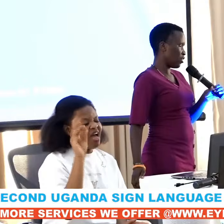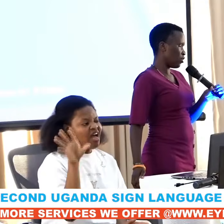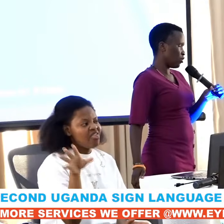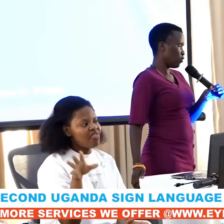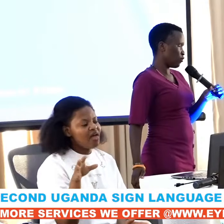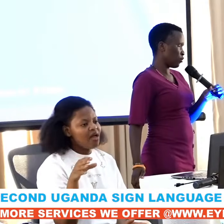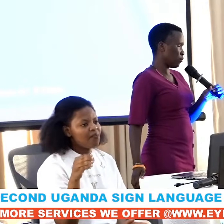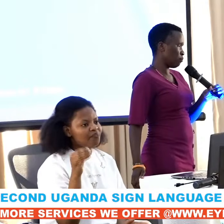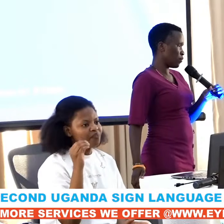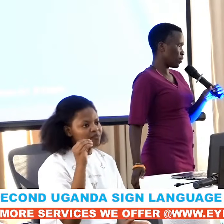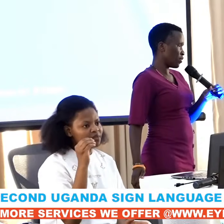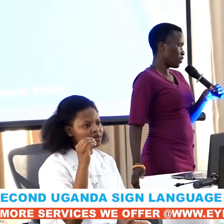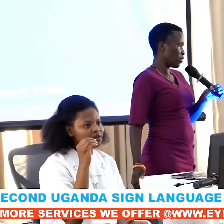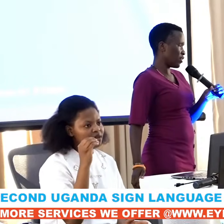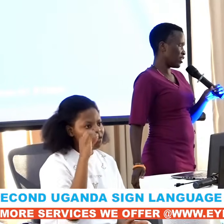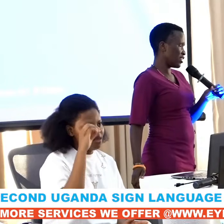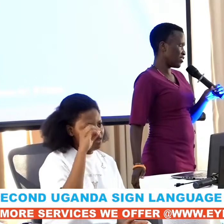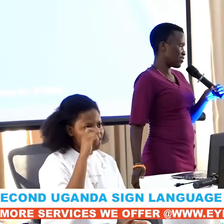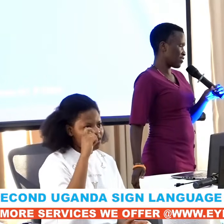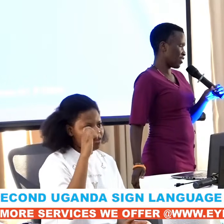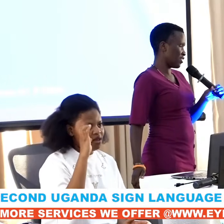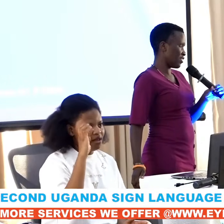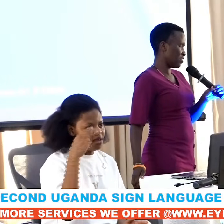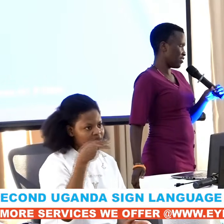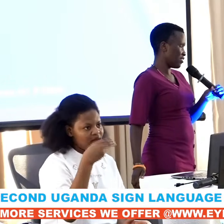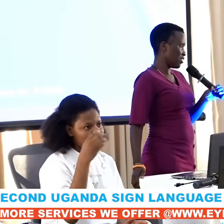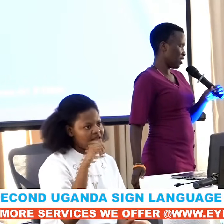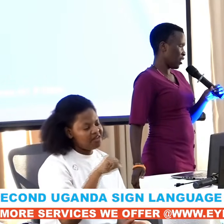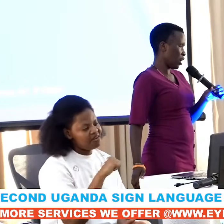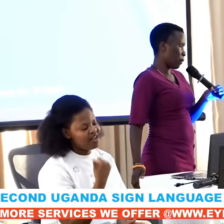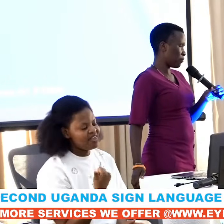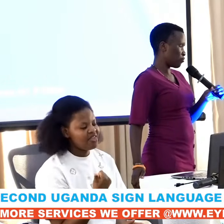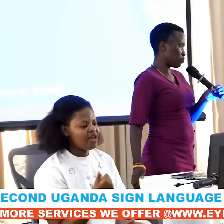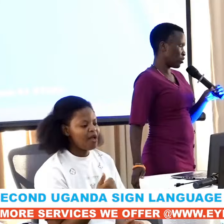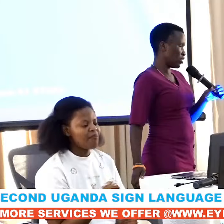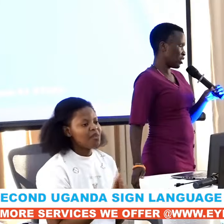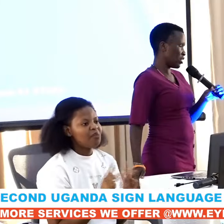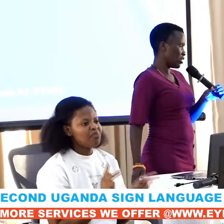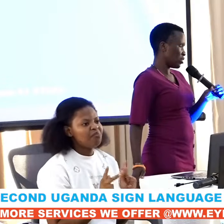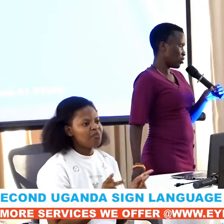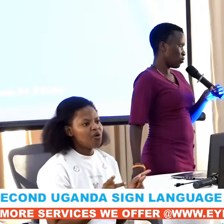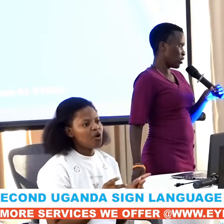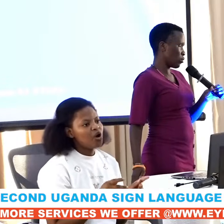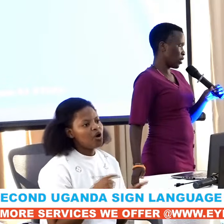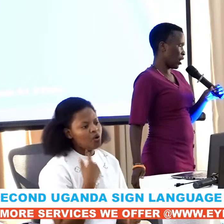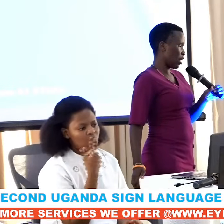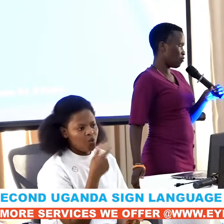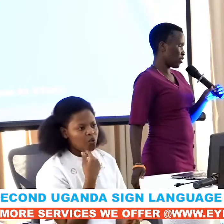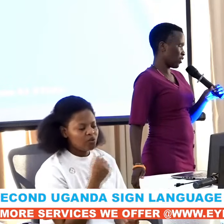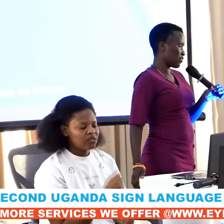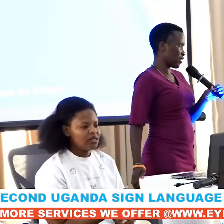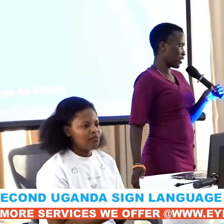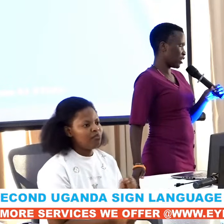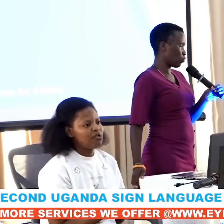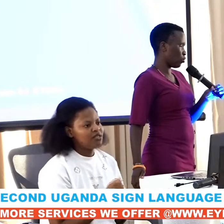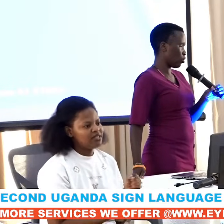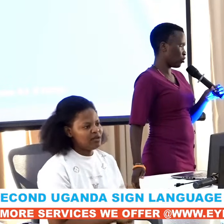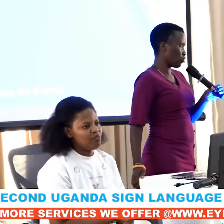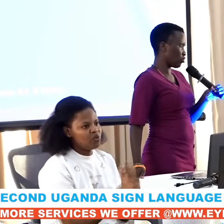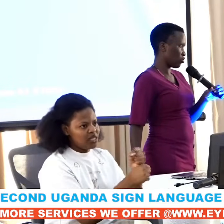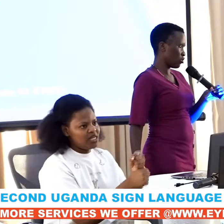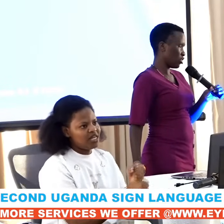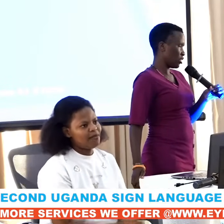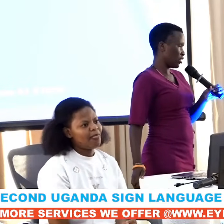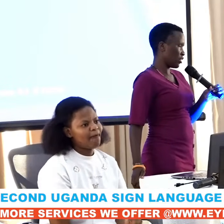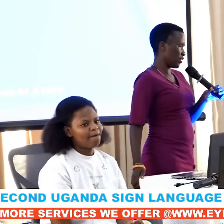idea from the day it started up to today when we are having the second